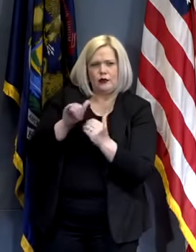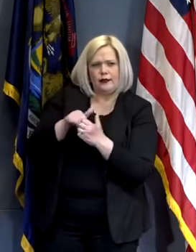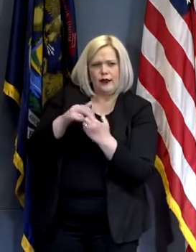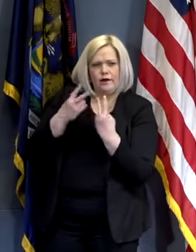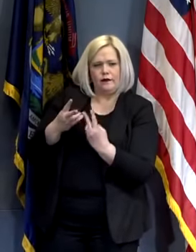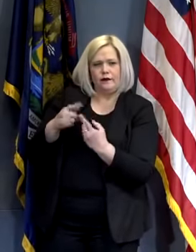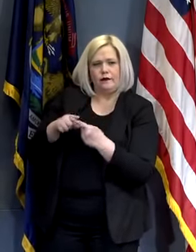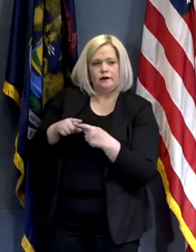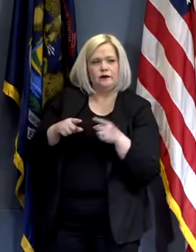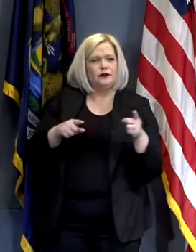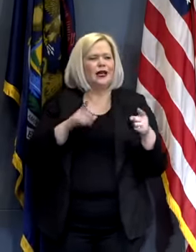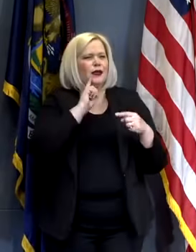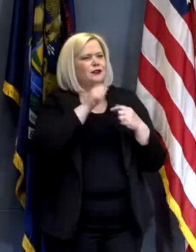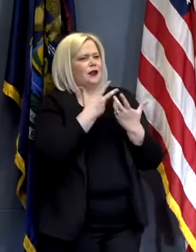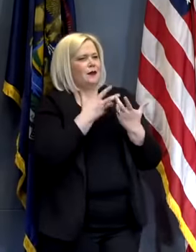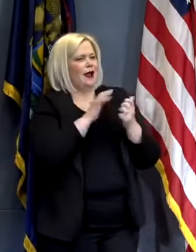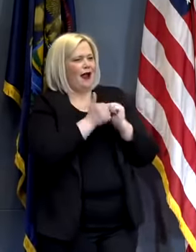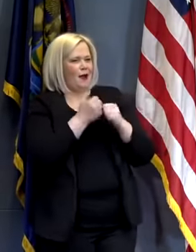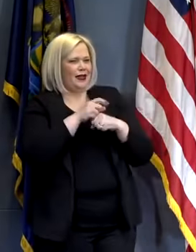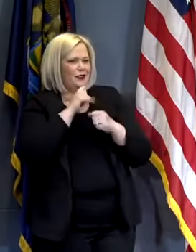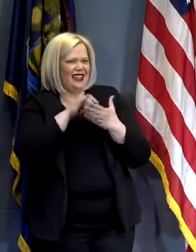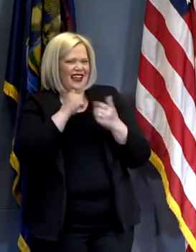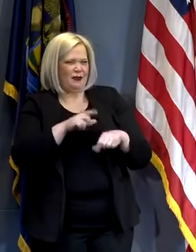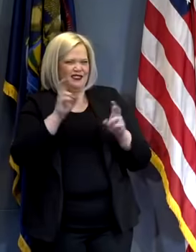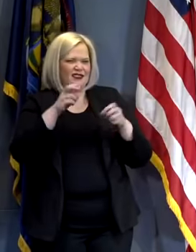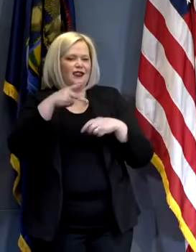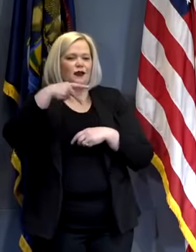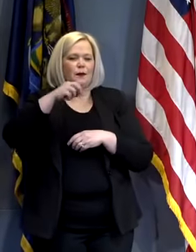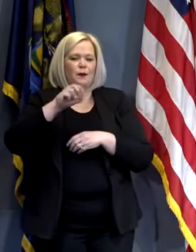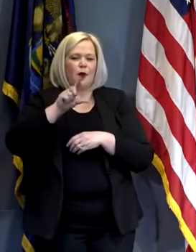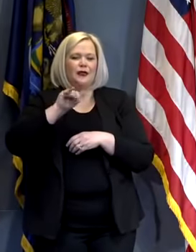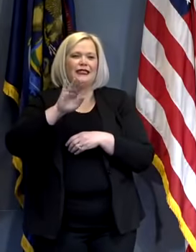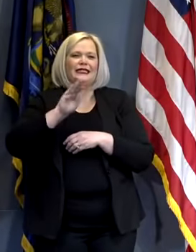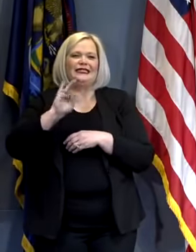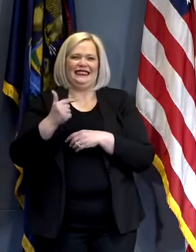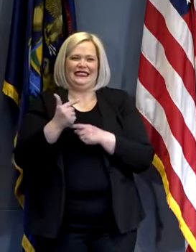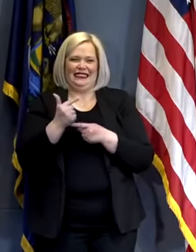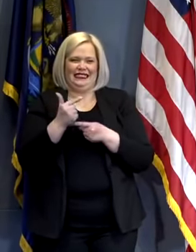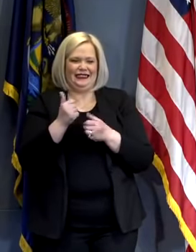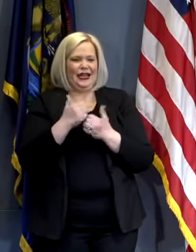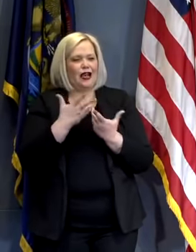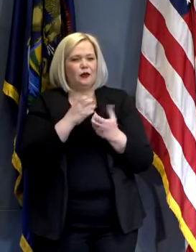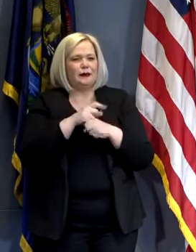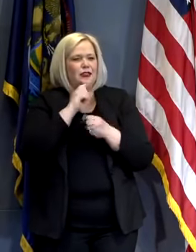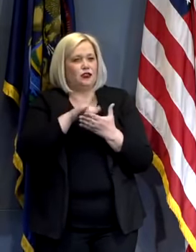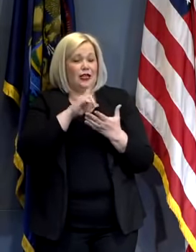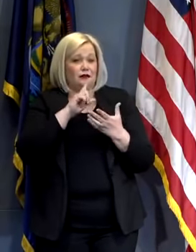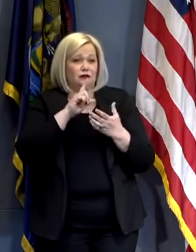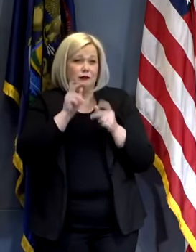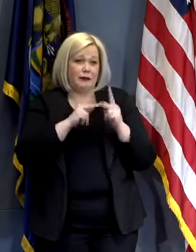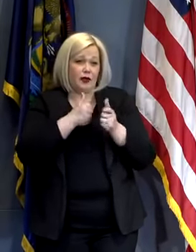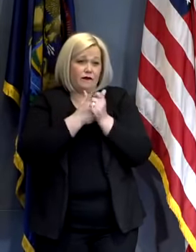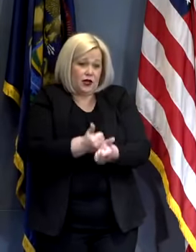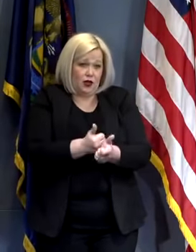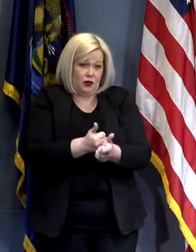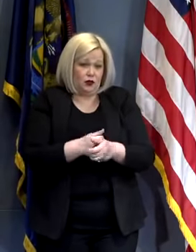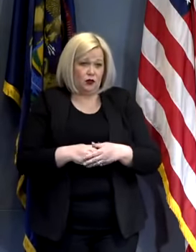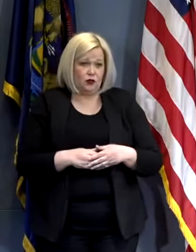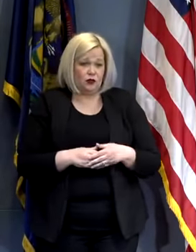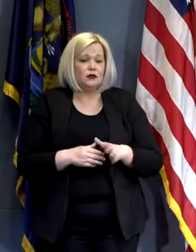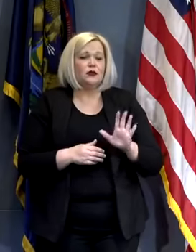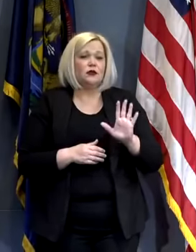about policing, right? Because that, I think that's a question that's come up frequently about how do we enforce all of this? Here's the good news.